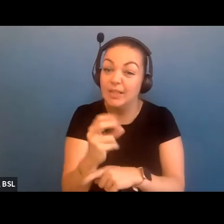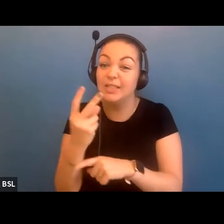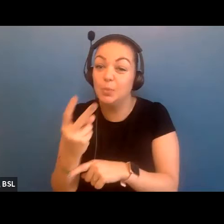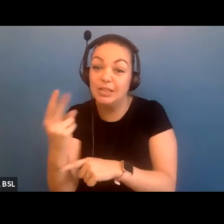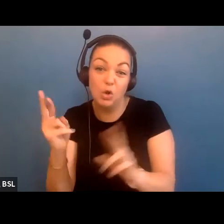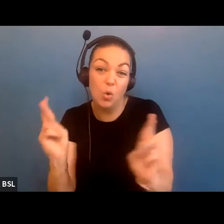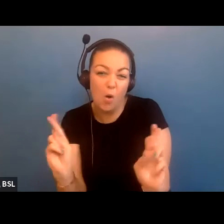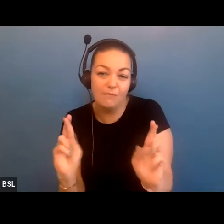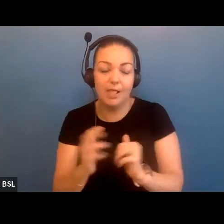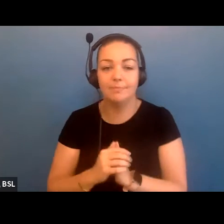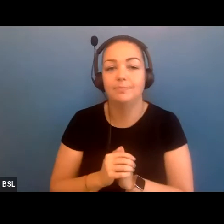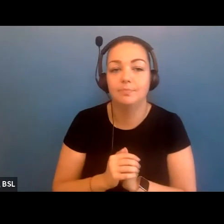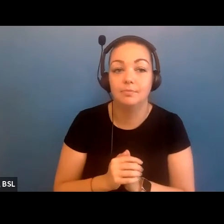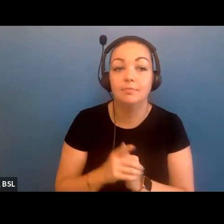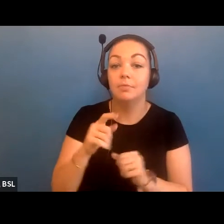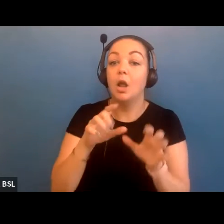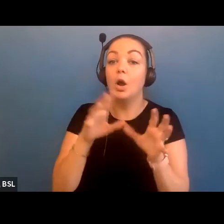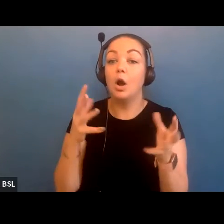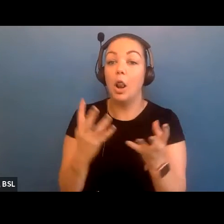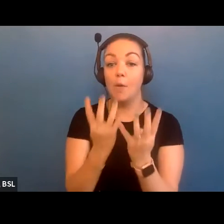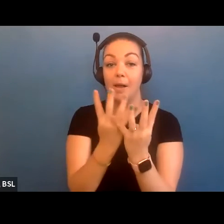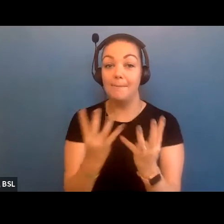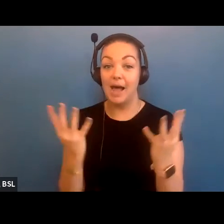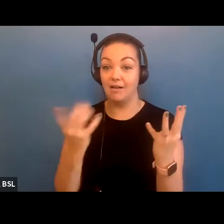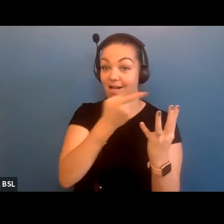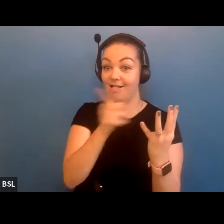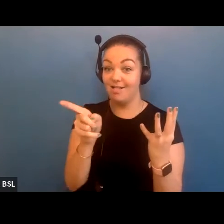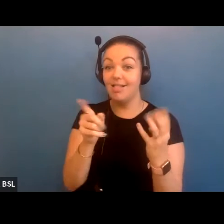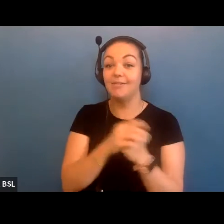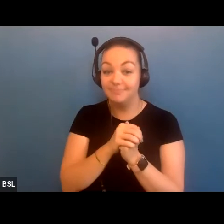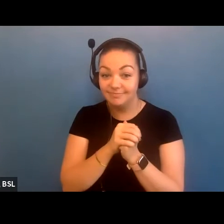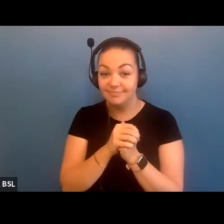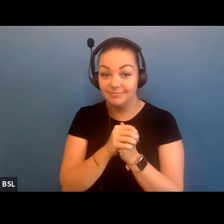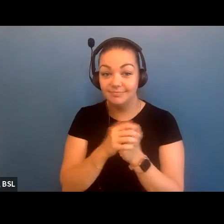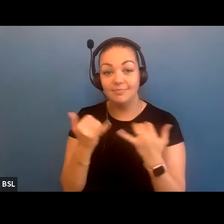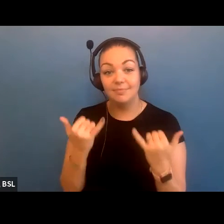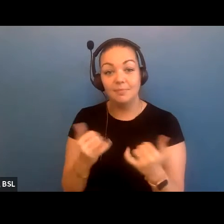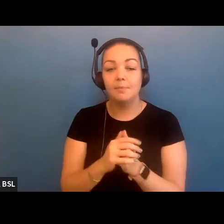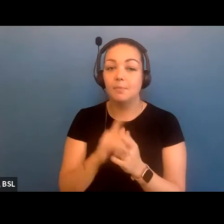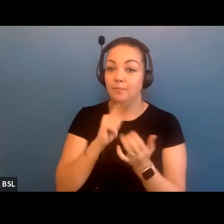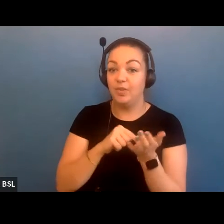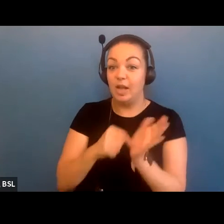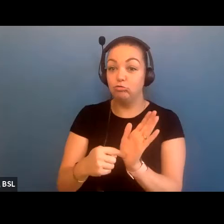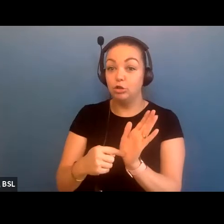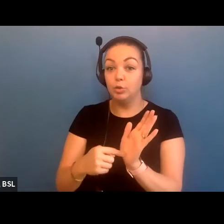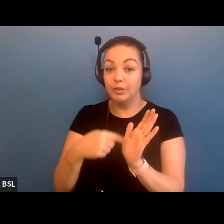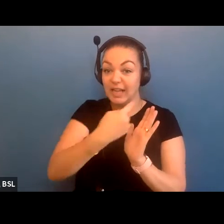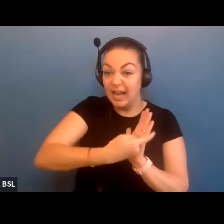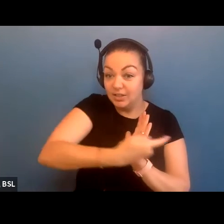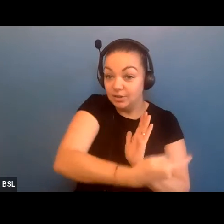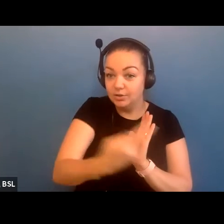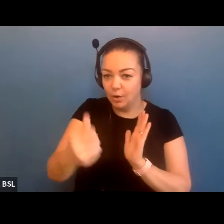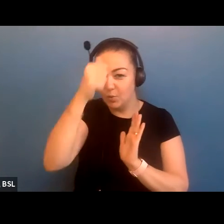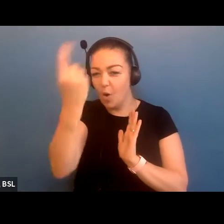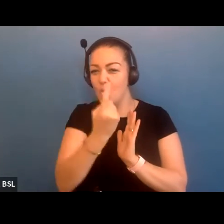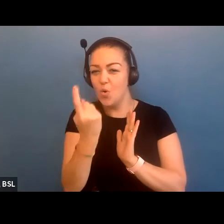So we've got a global panel joining us today for the session. So I'll just briefly introduce them so you've got an idea who's coming up, but